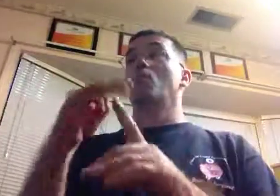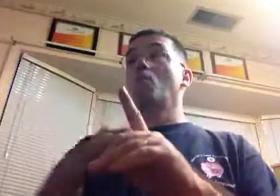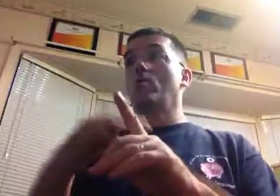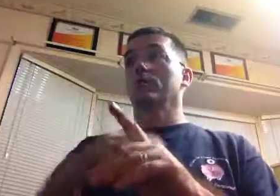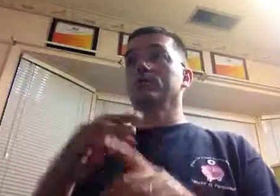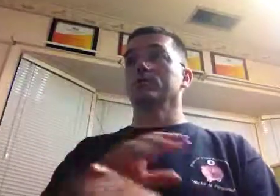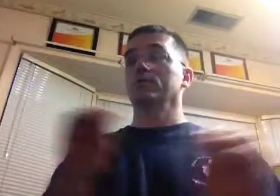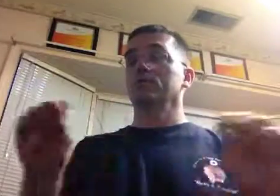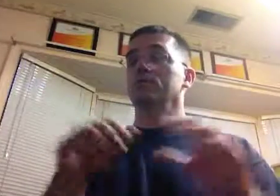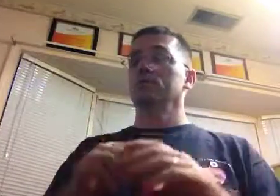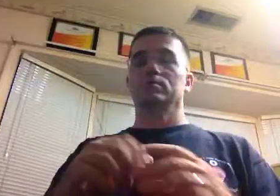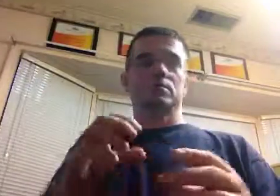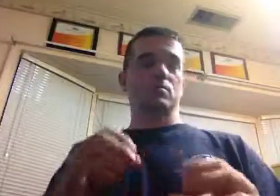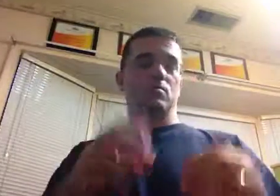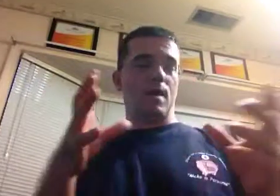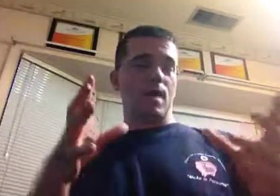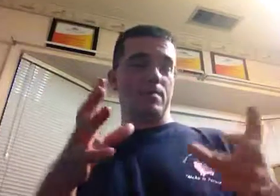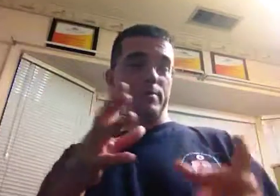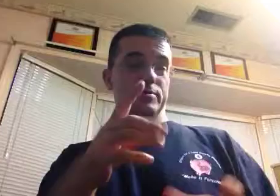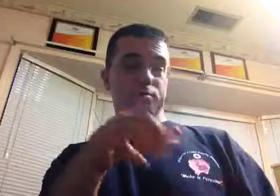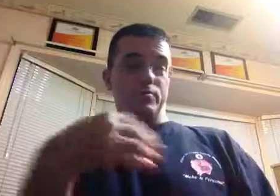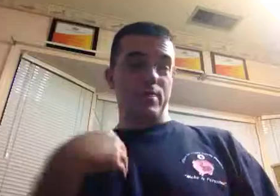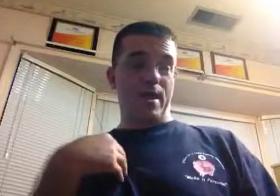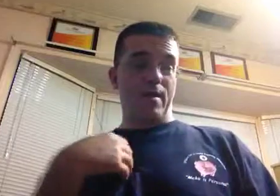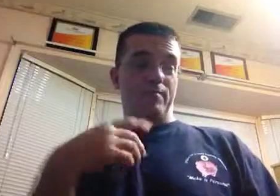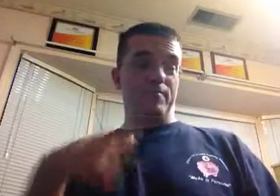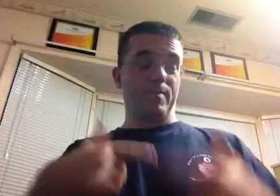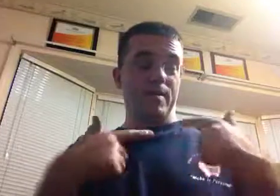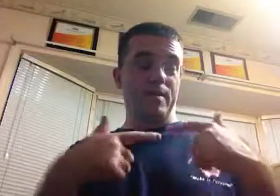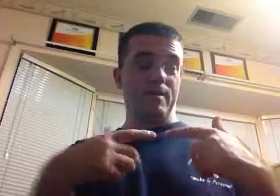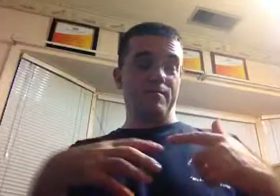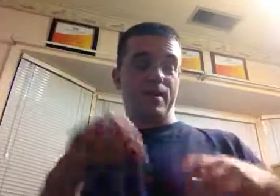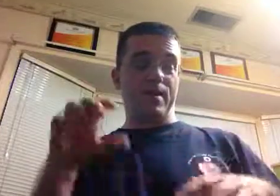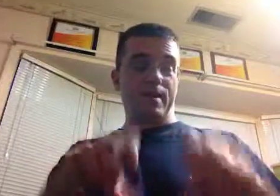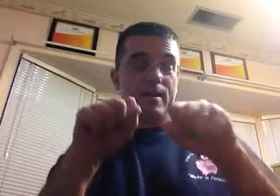is there from life insurance and inheritance? About $200,000. Mm-hmm.